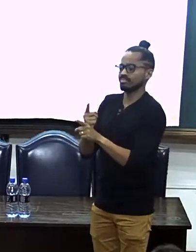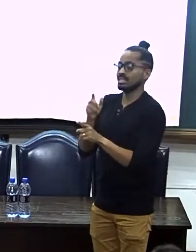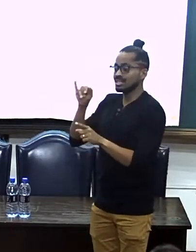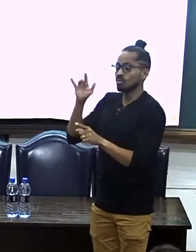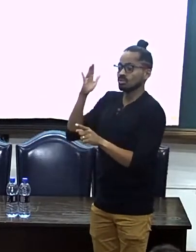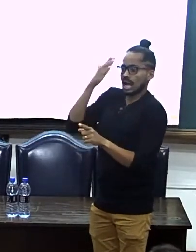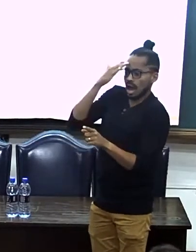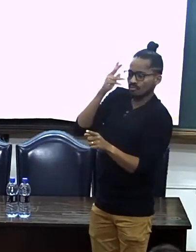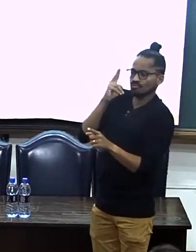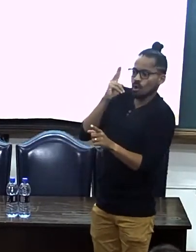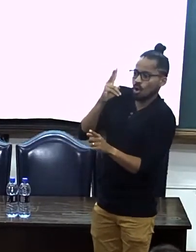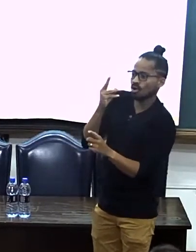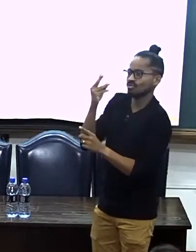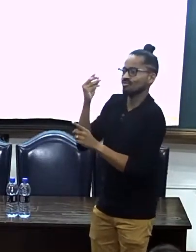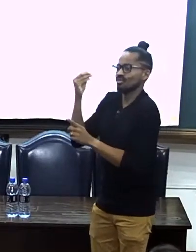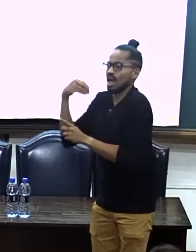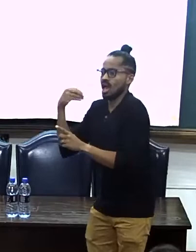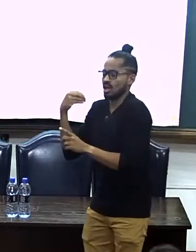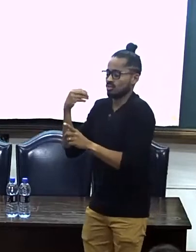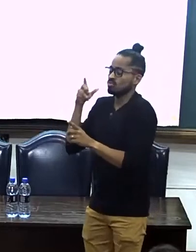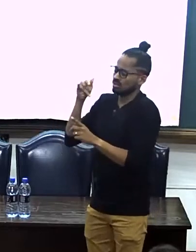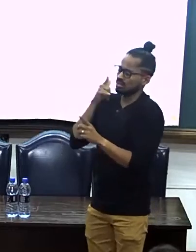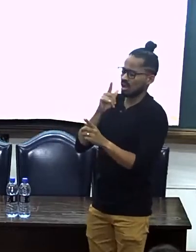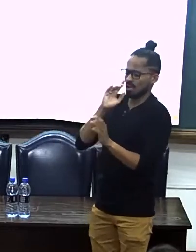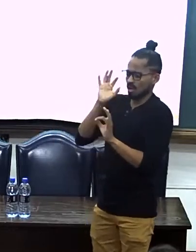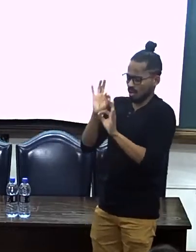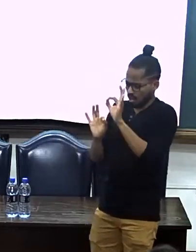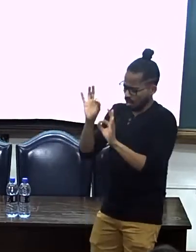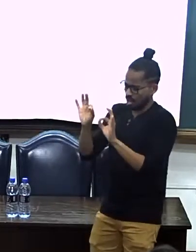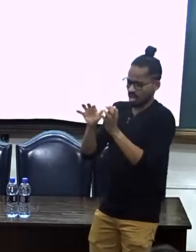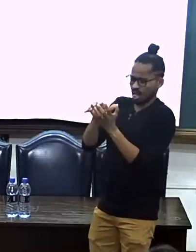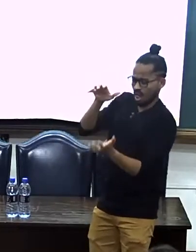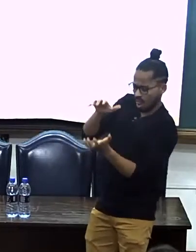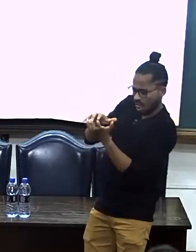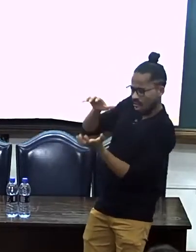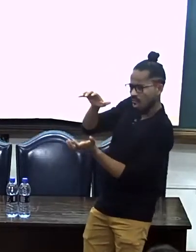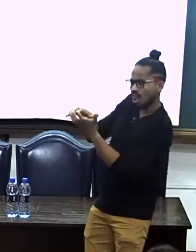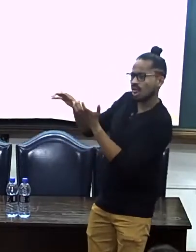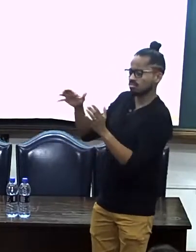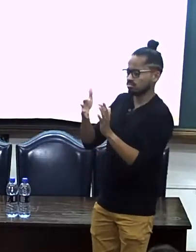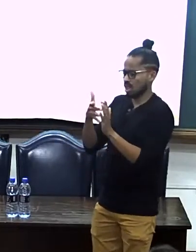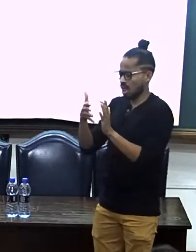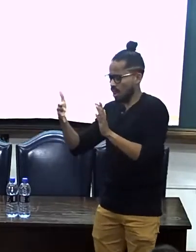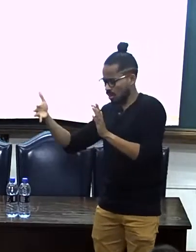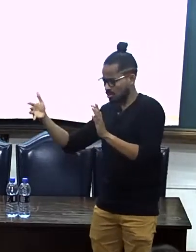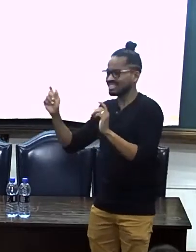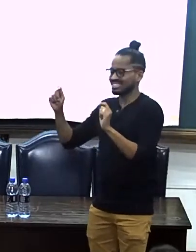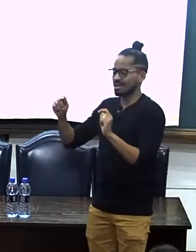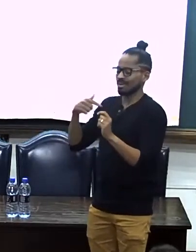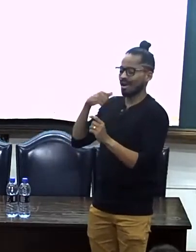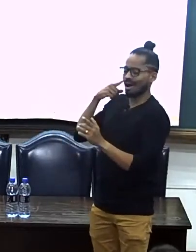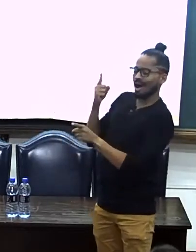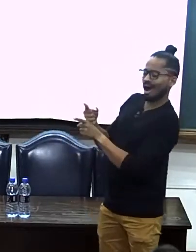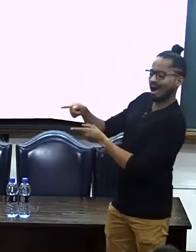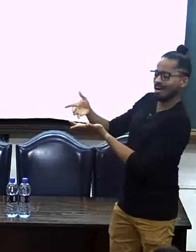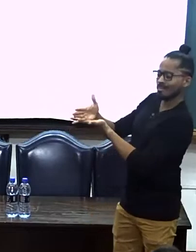openings and we know how fast the articulator moves, we can tell where the prosodic boundaries